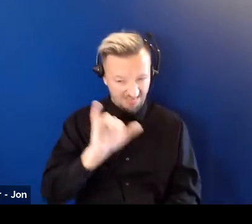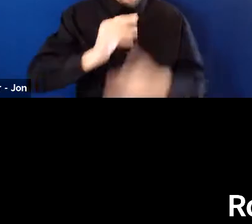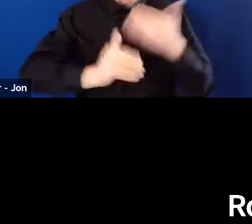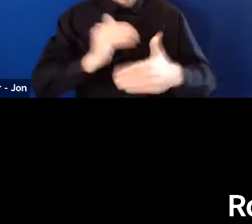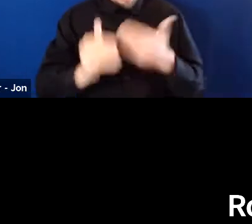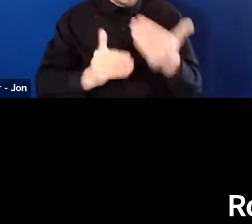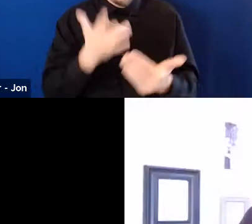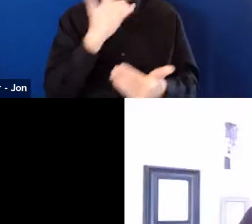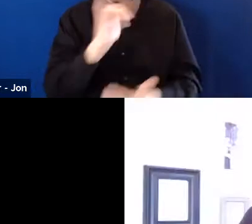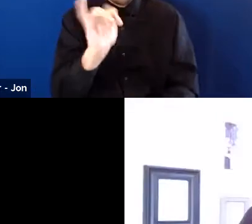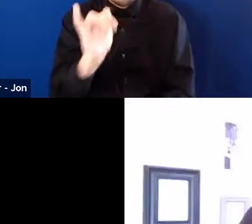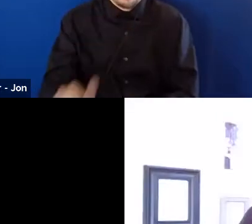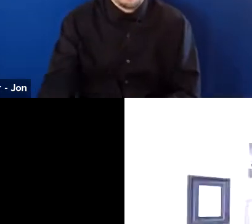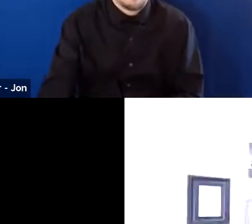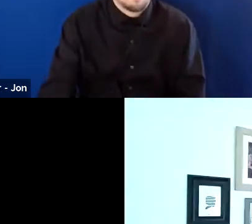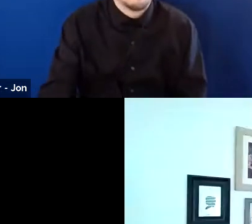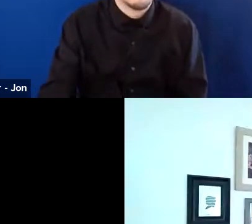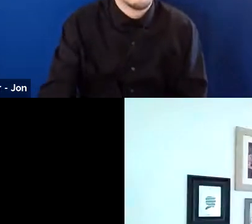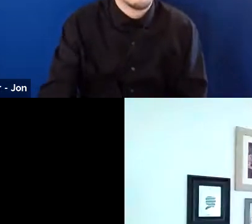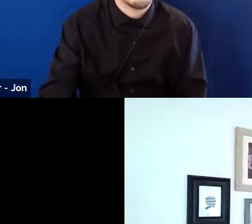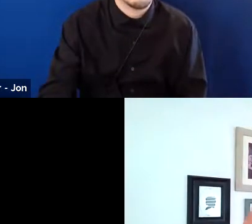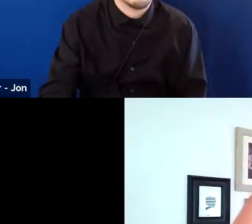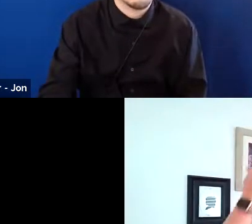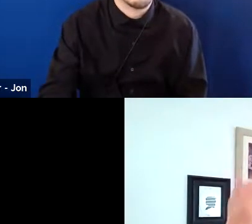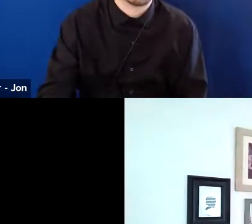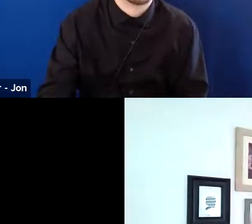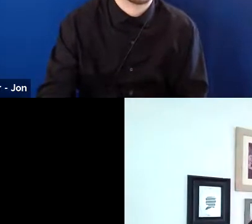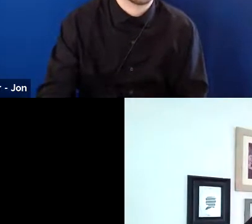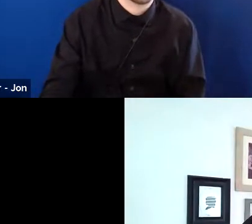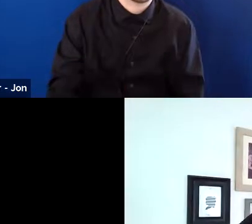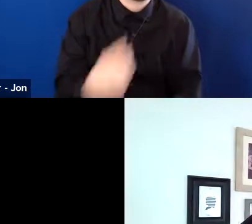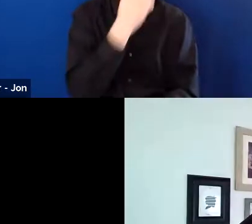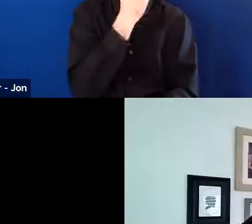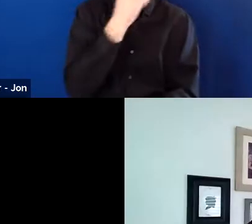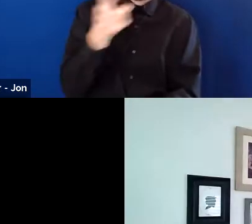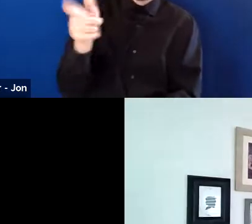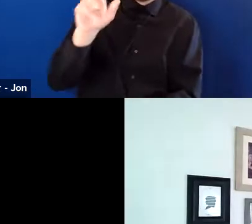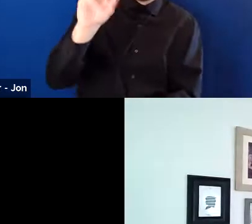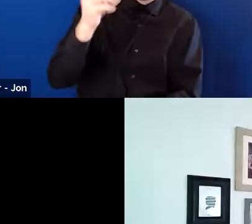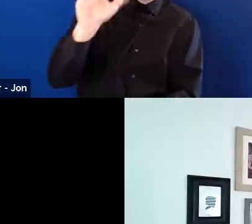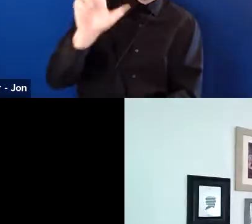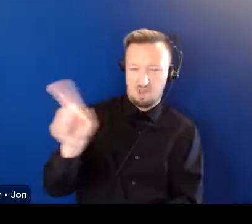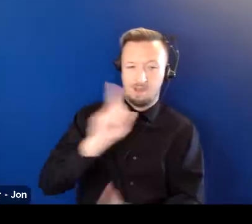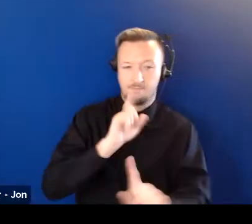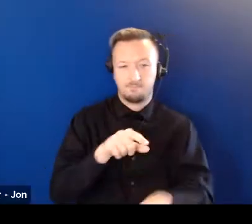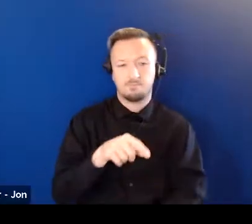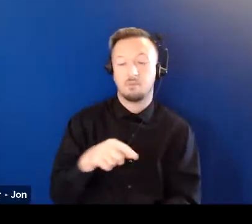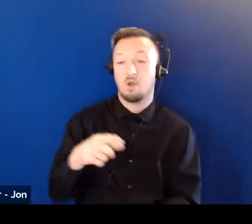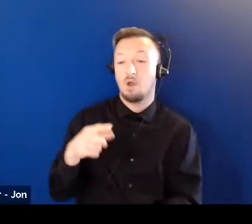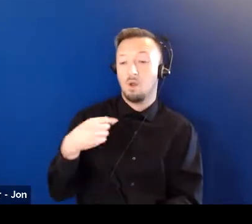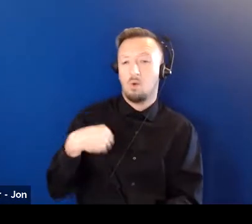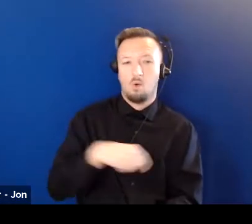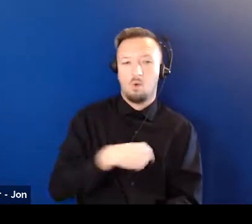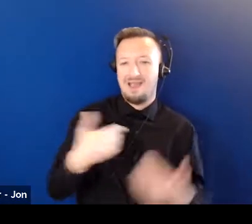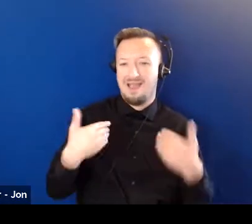to respond to that, or Yeah, go ahead, Rochelle. We had a really great support